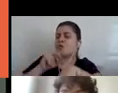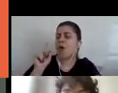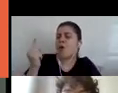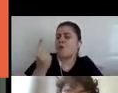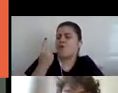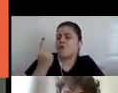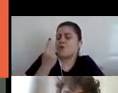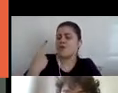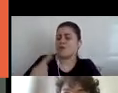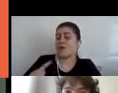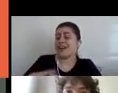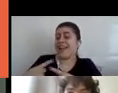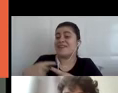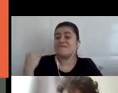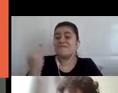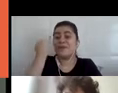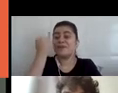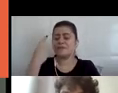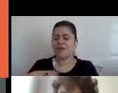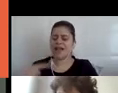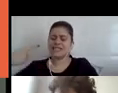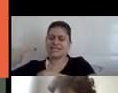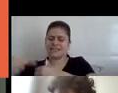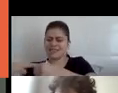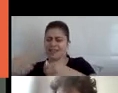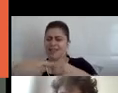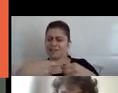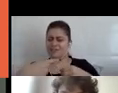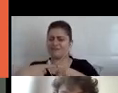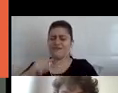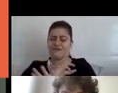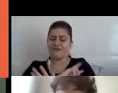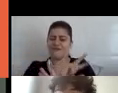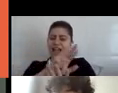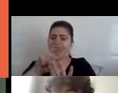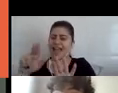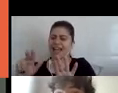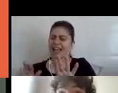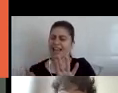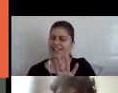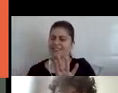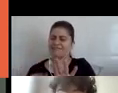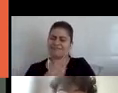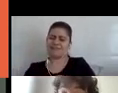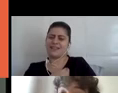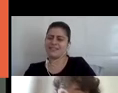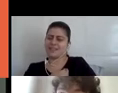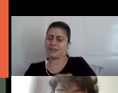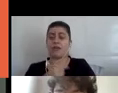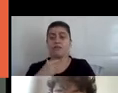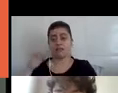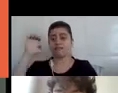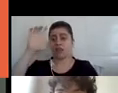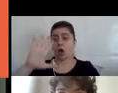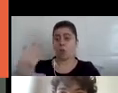Copenhagen, and Quelimane, plus many other stakeholders to showcase what they were doing in